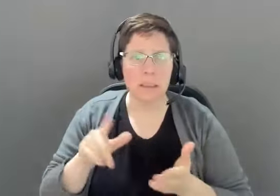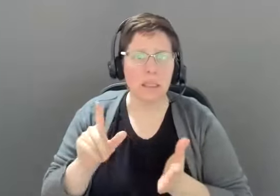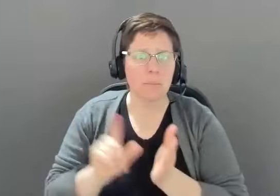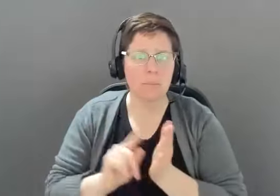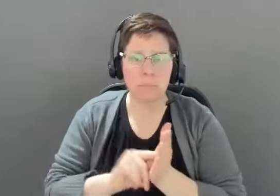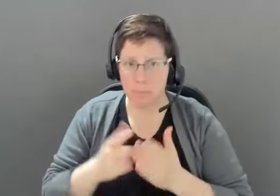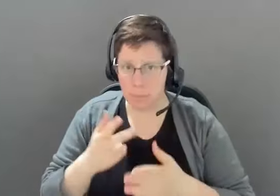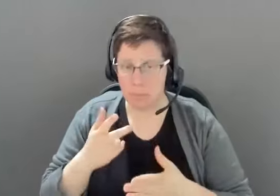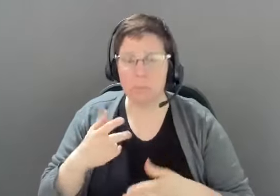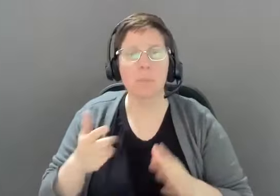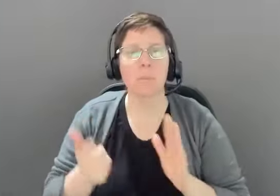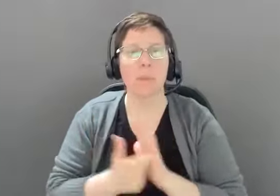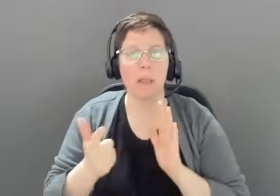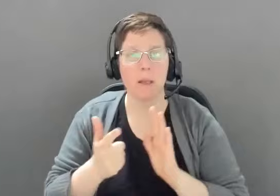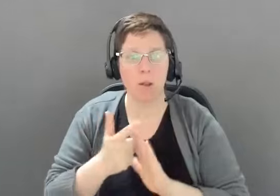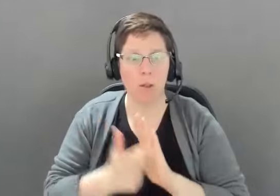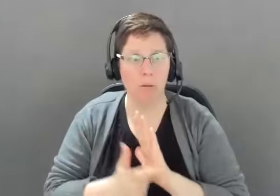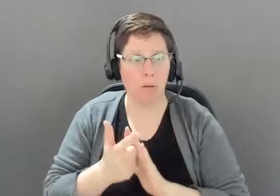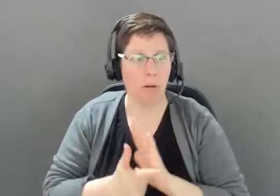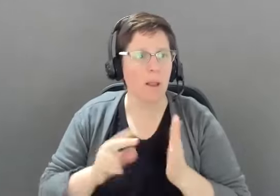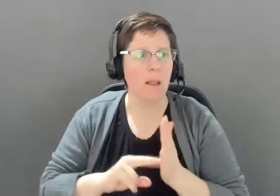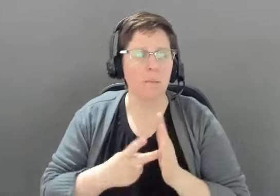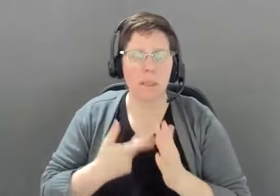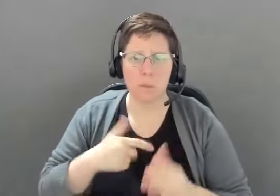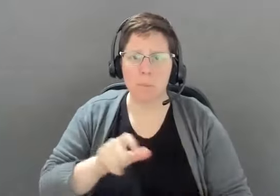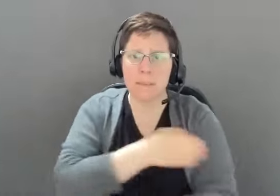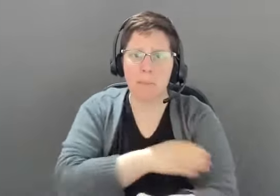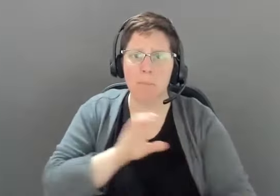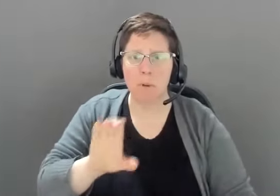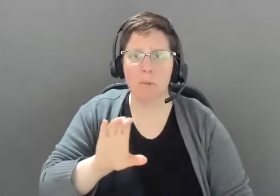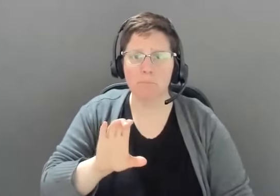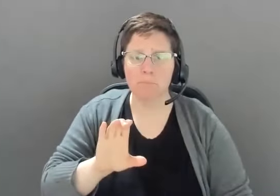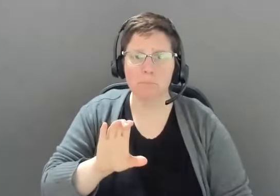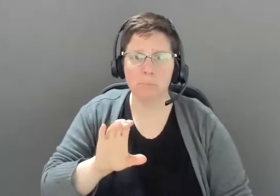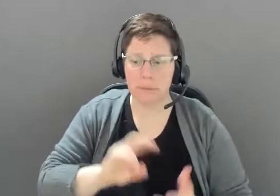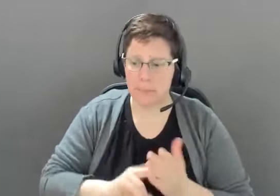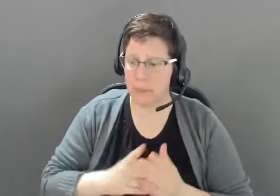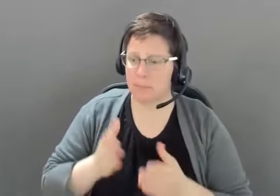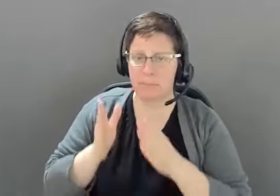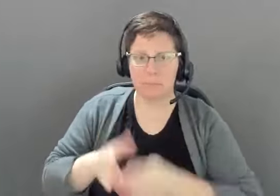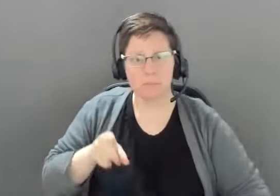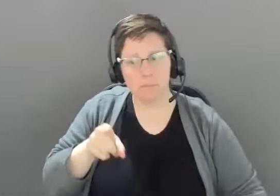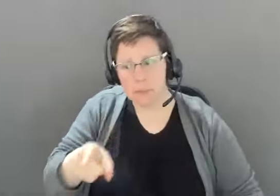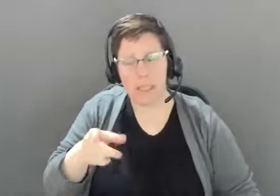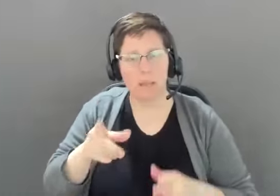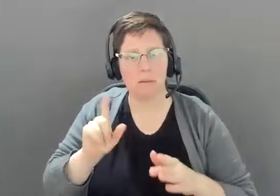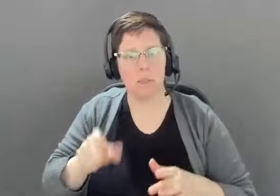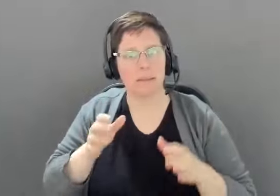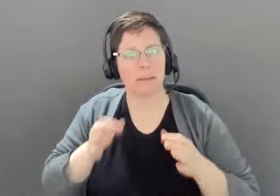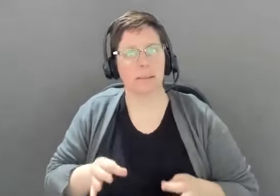the survivor's agency. First and foremost, we must prioritize the agency of survivors in deciding whether to vary or